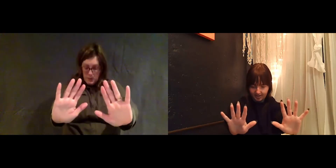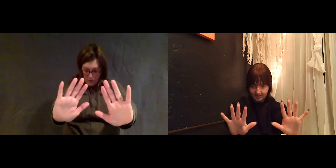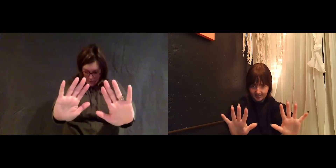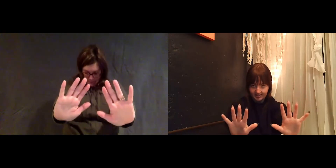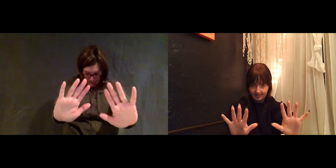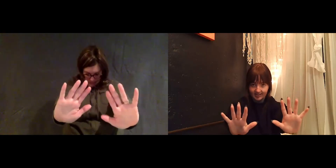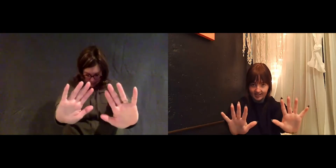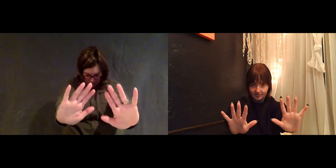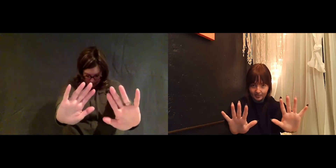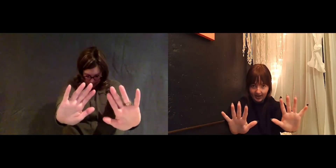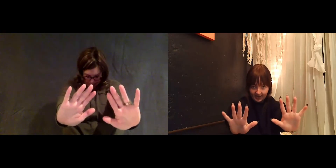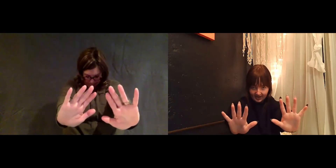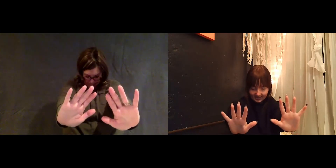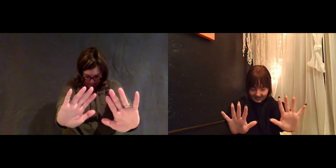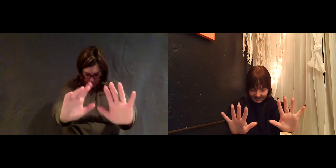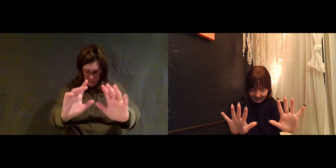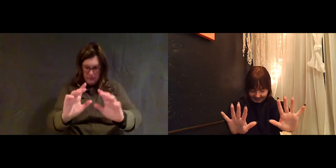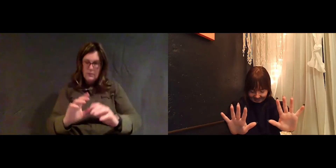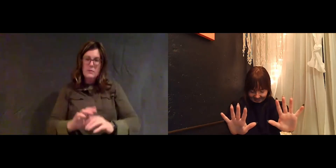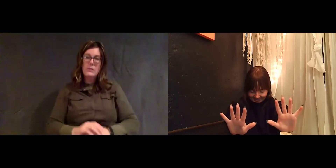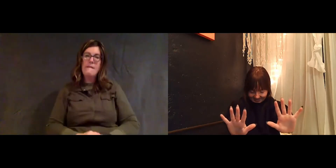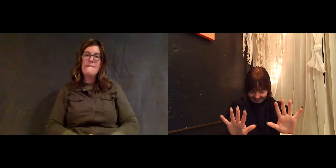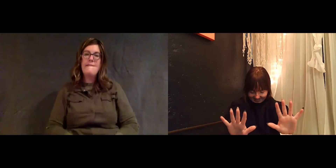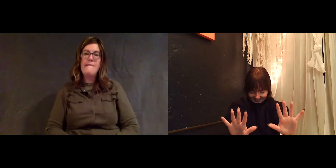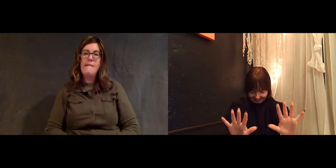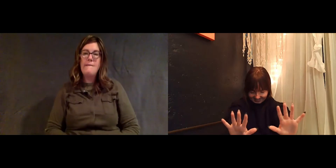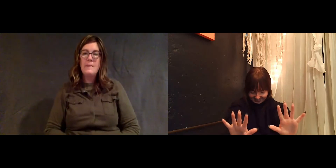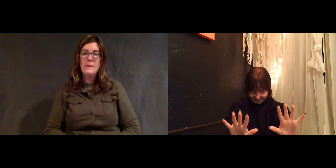your chest and lean back.